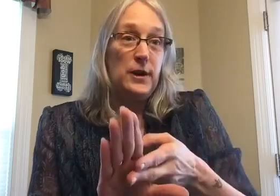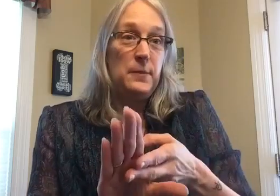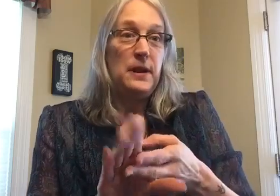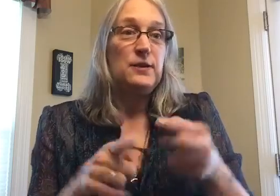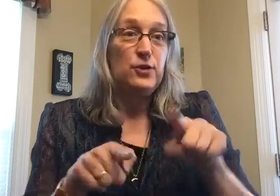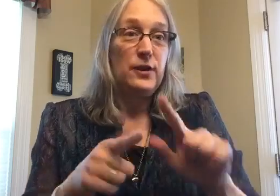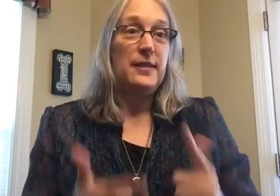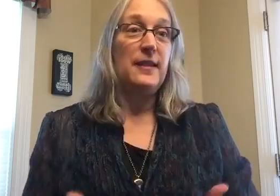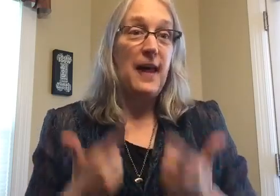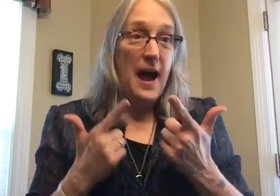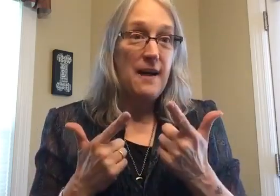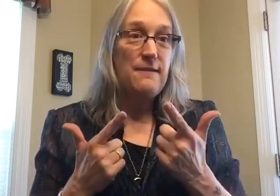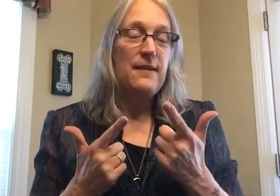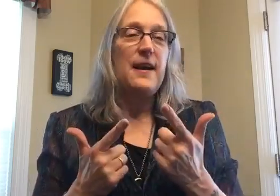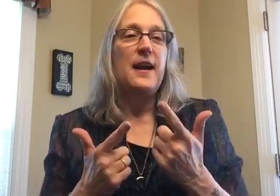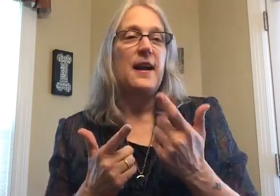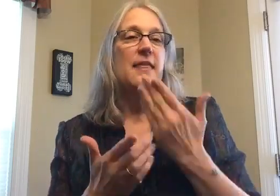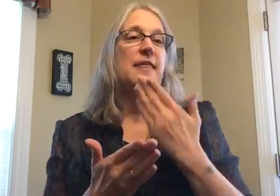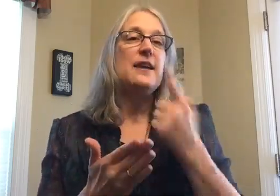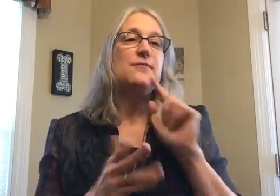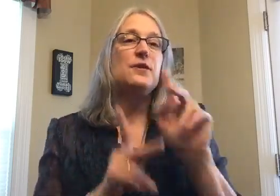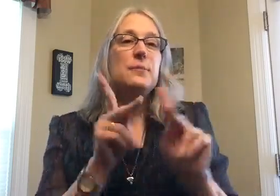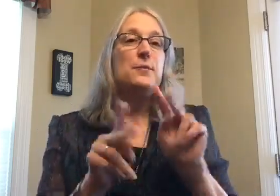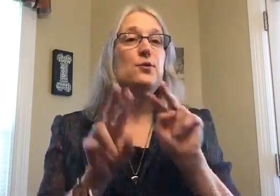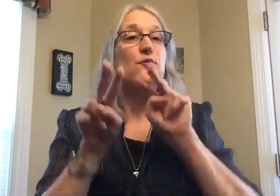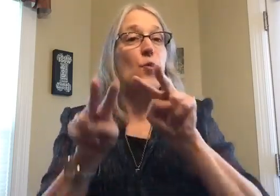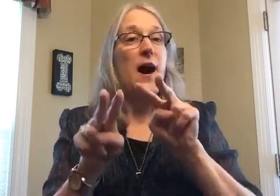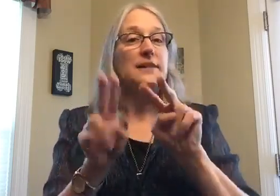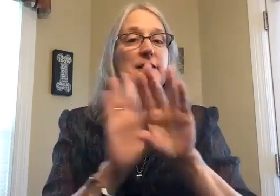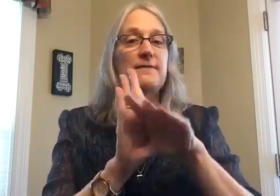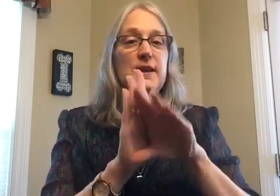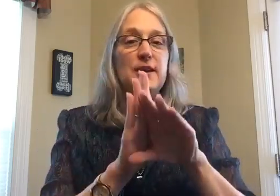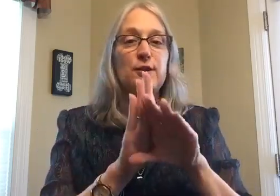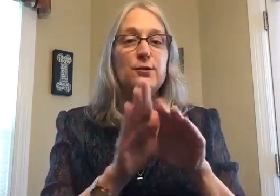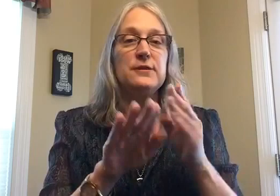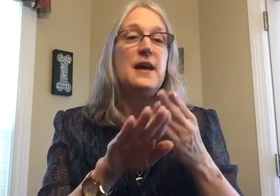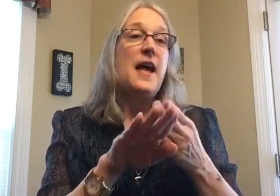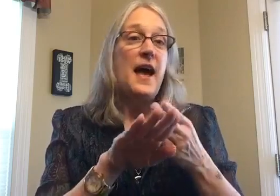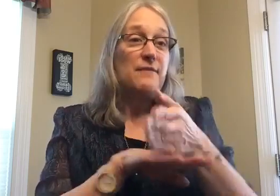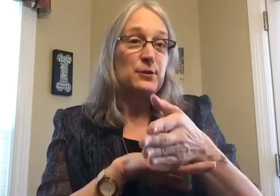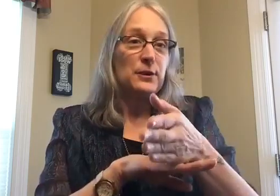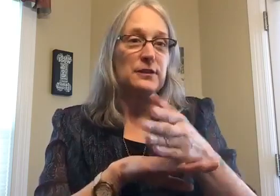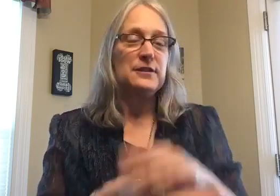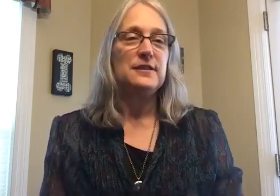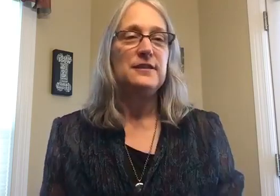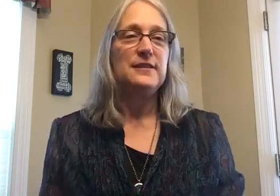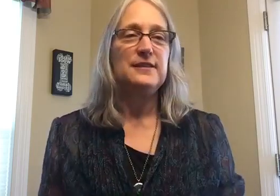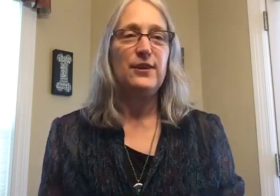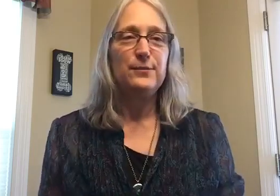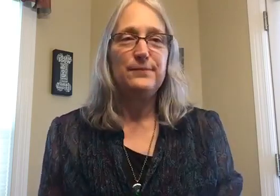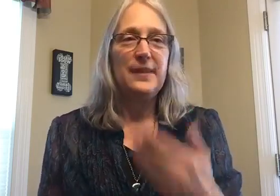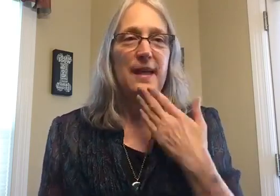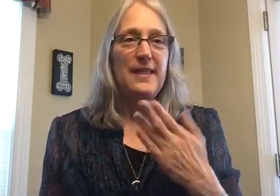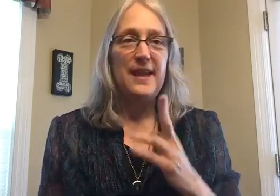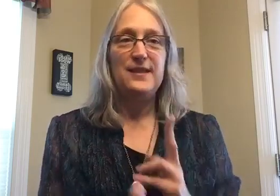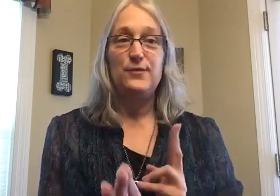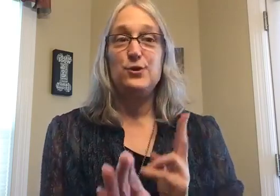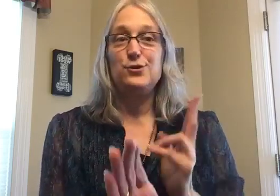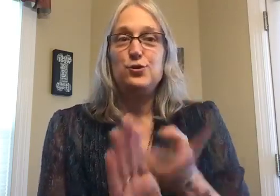me during the live, and thank you for the people who've watched the videos afterwards. So thanks for